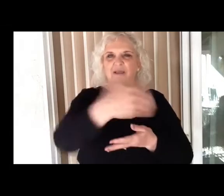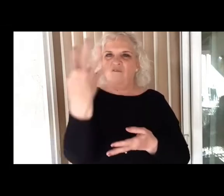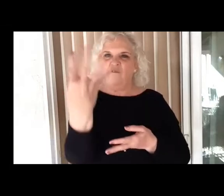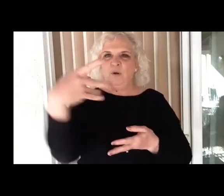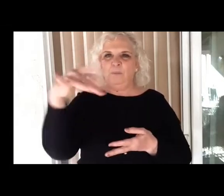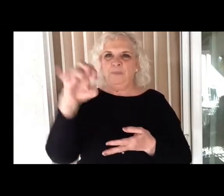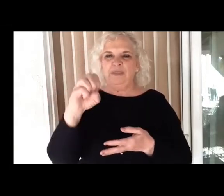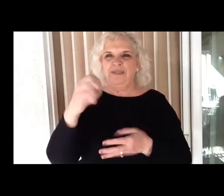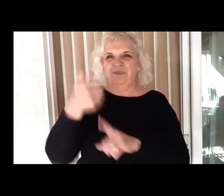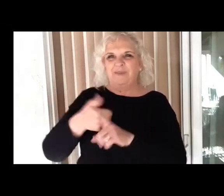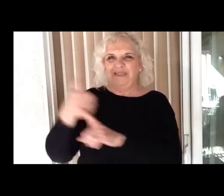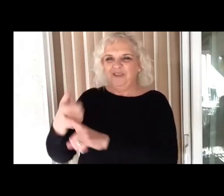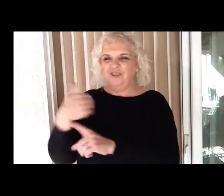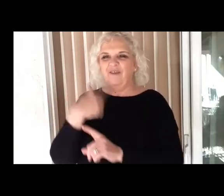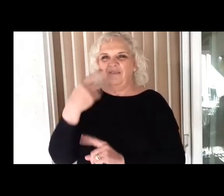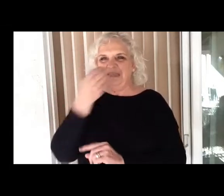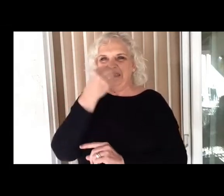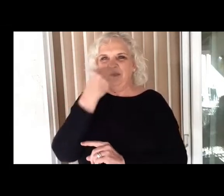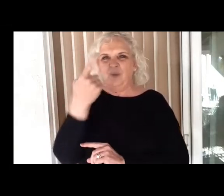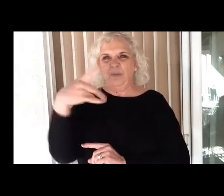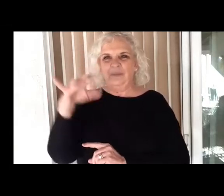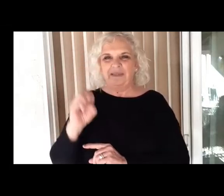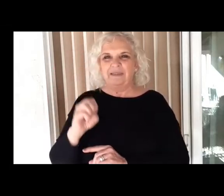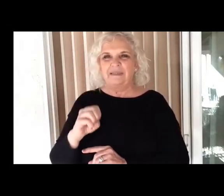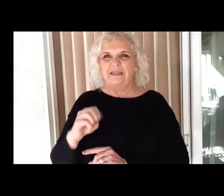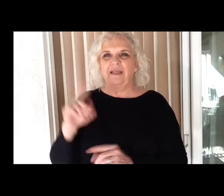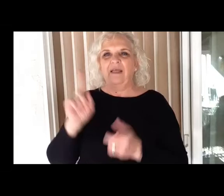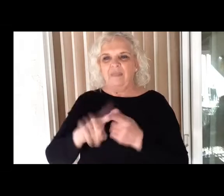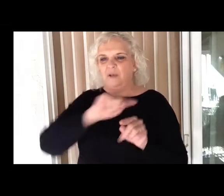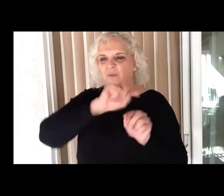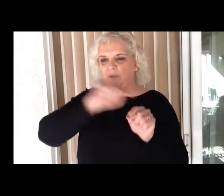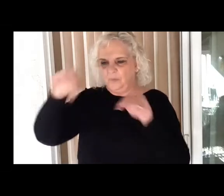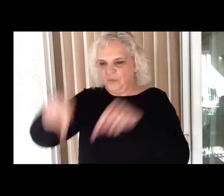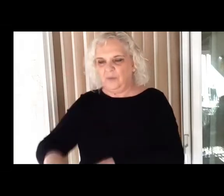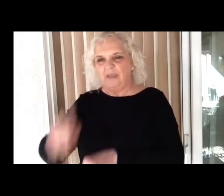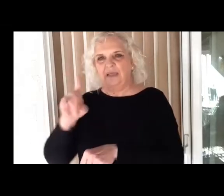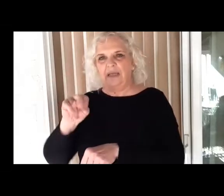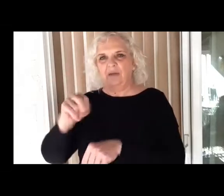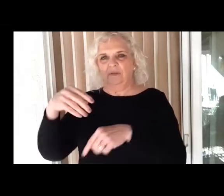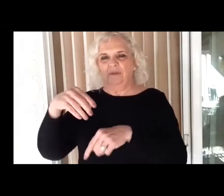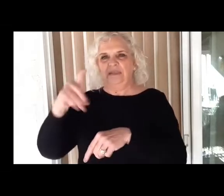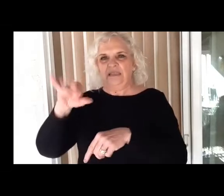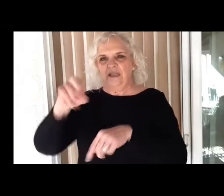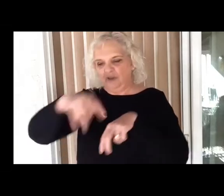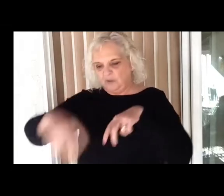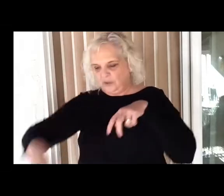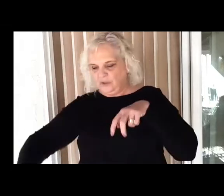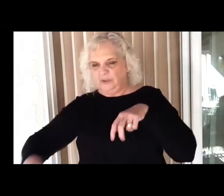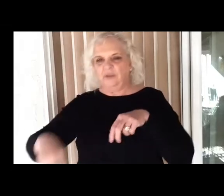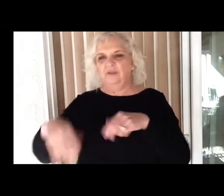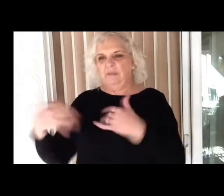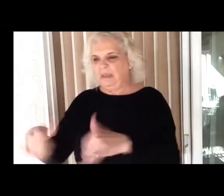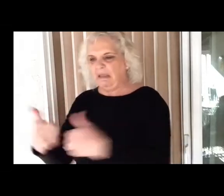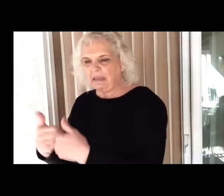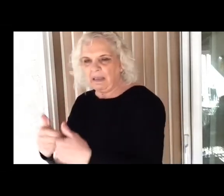I each had a piece. And then we went downstairs and we started playing the game. Mom came home about 1